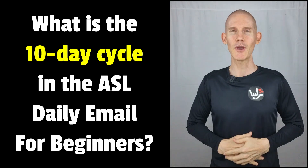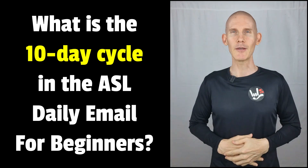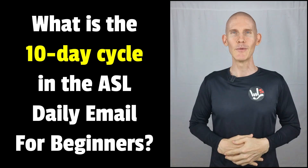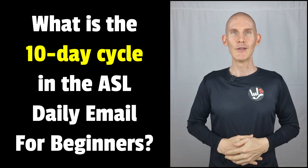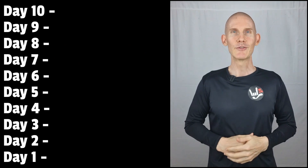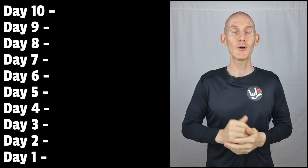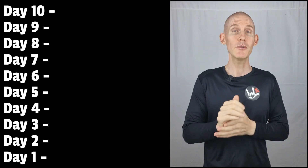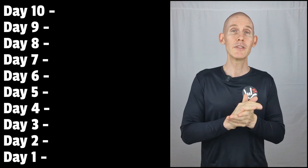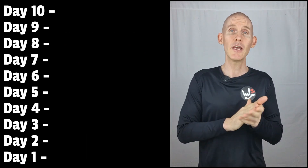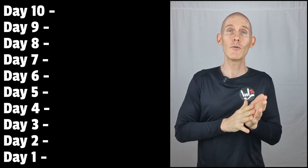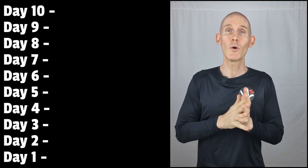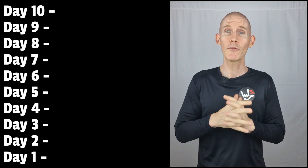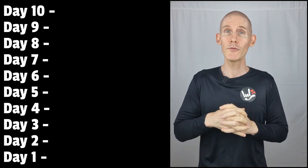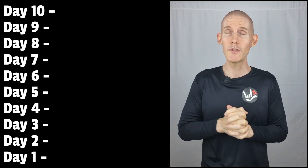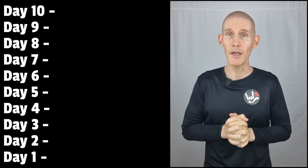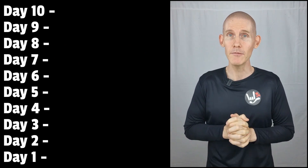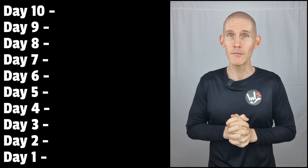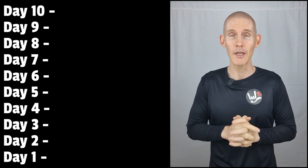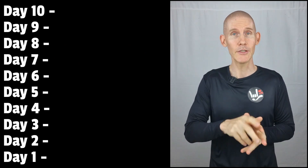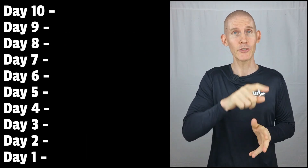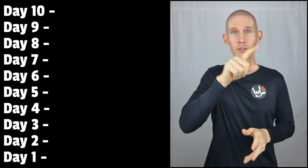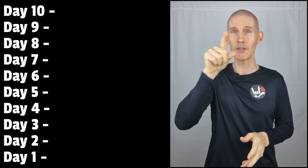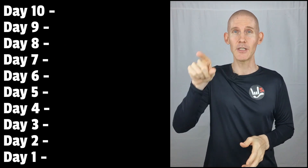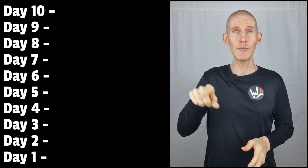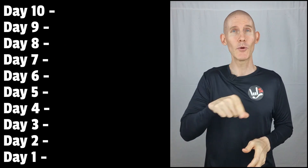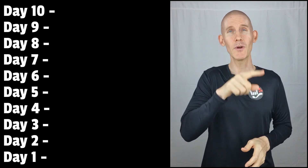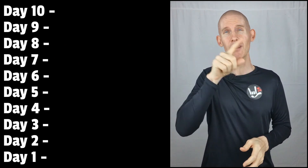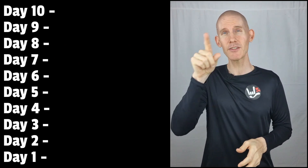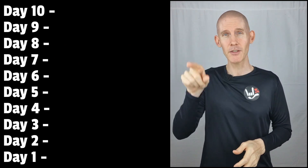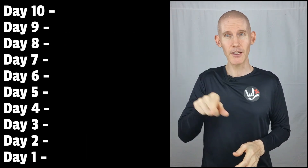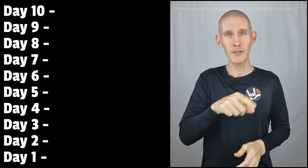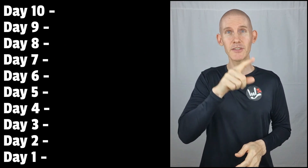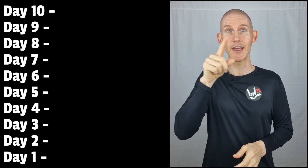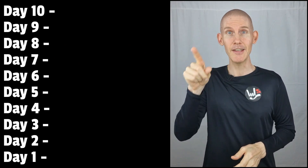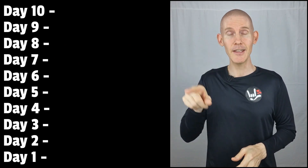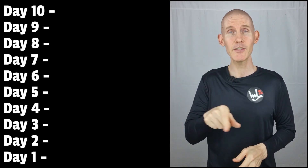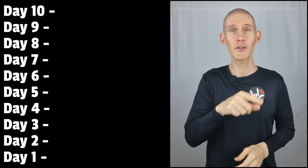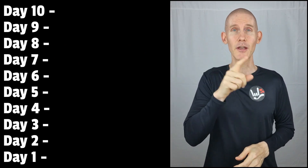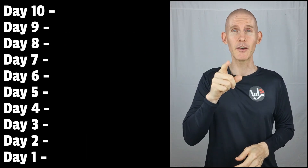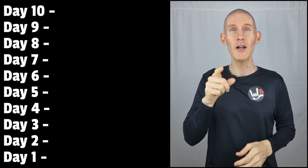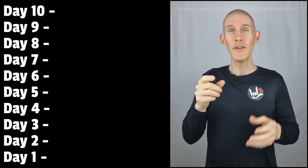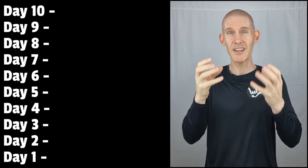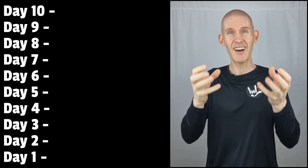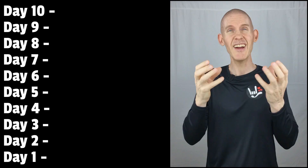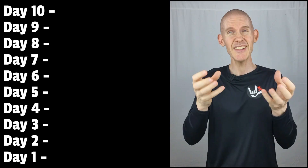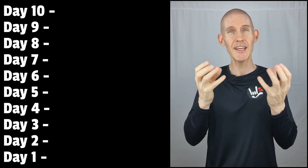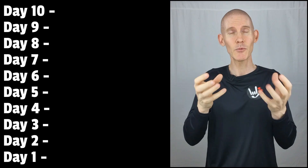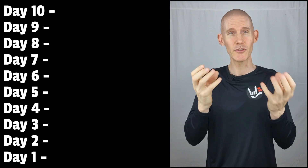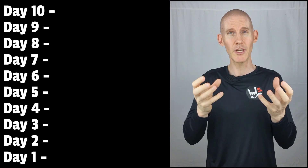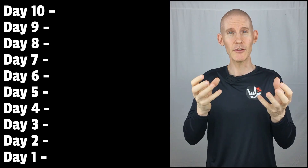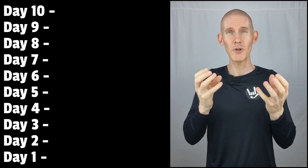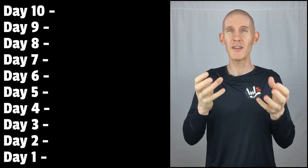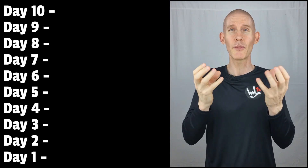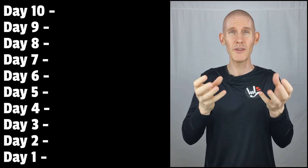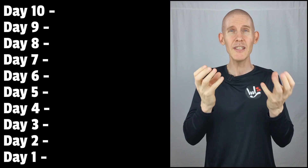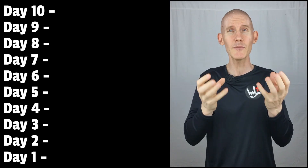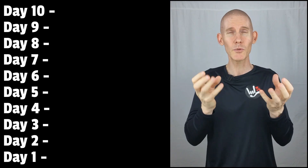Okay. So it's day 1 through 10, and it's just going to keep going on a cycle, 10-day cycle. The content will change, right? The themes will